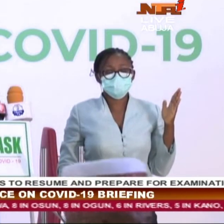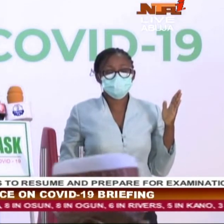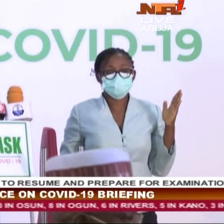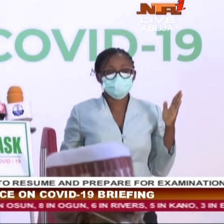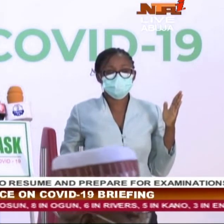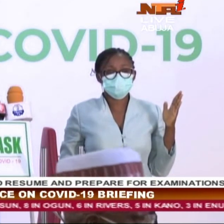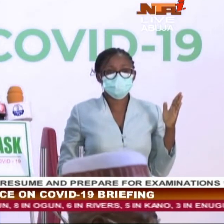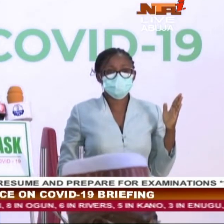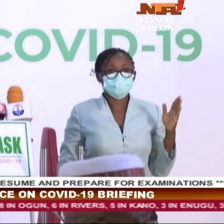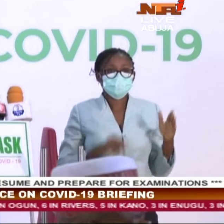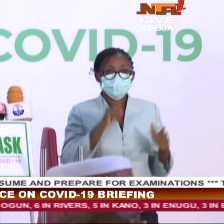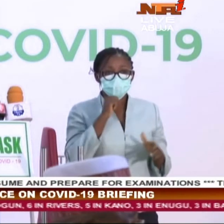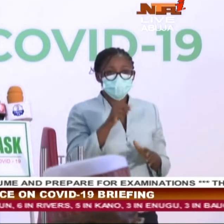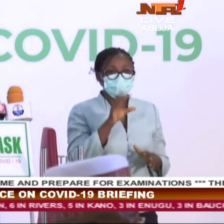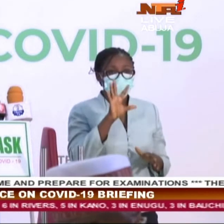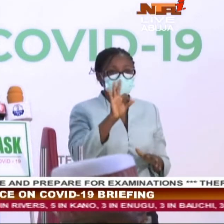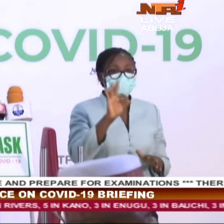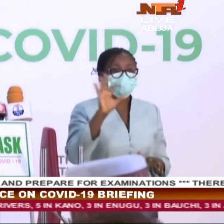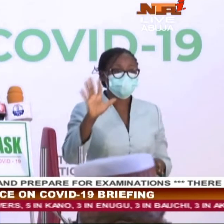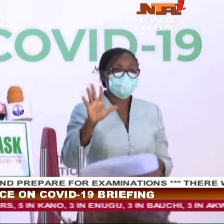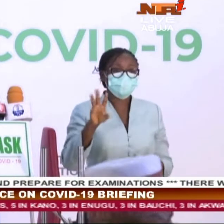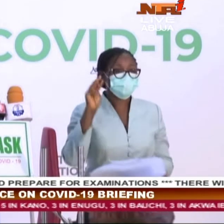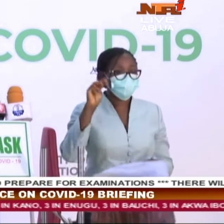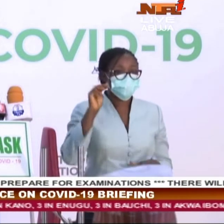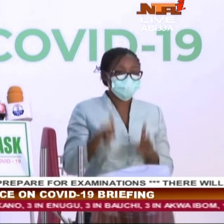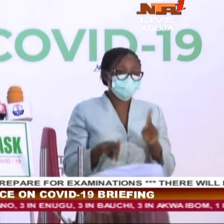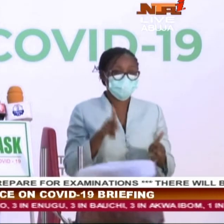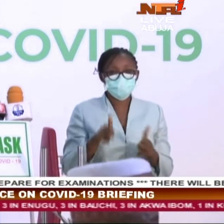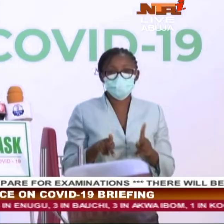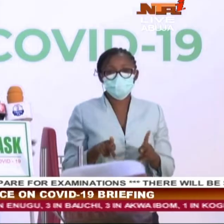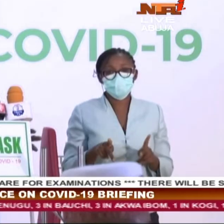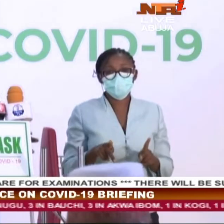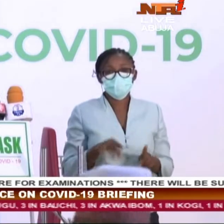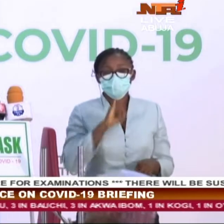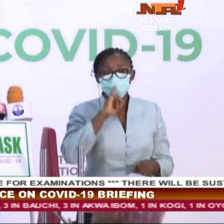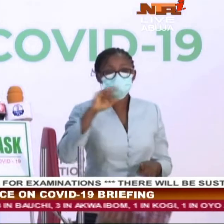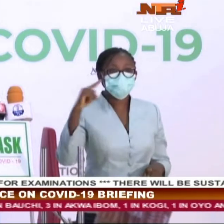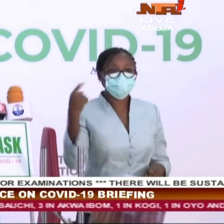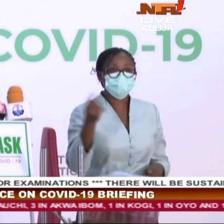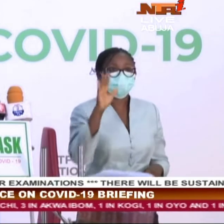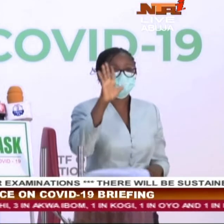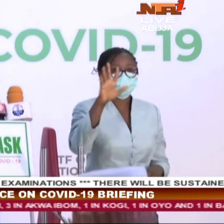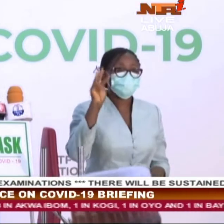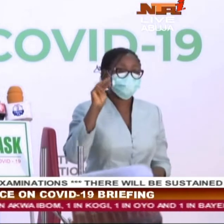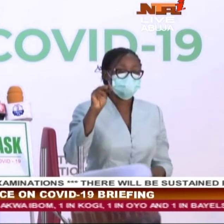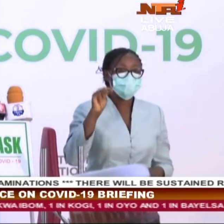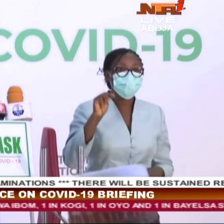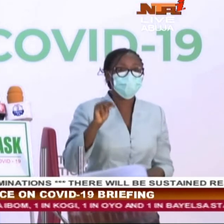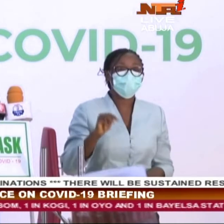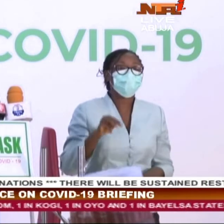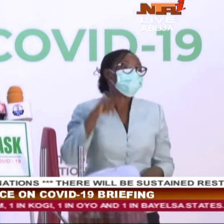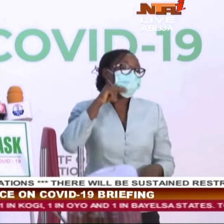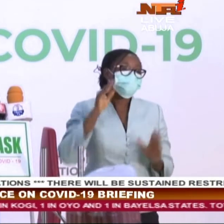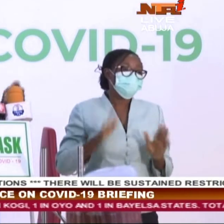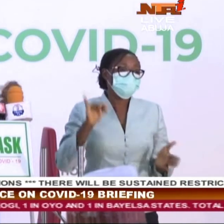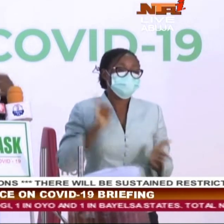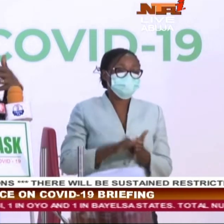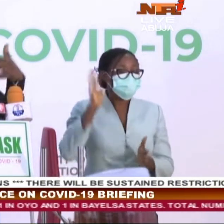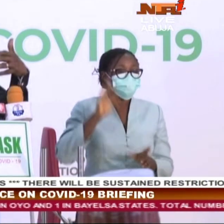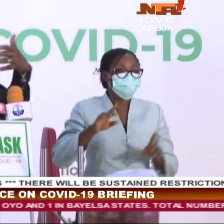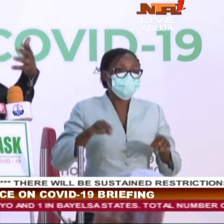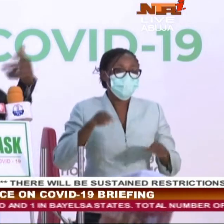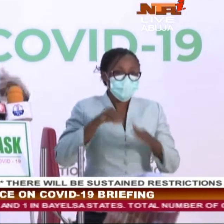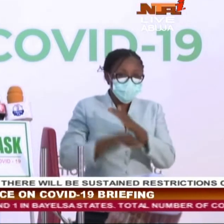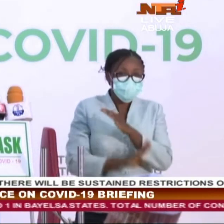No, 95 million. How can it be 95 million? 5 million Nigerians will go into abject poverty if